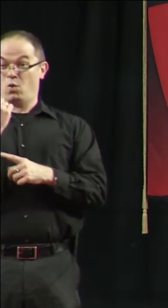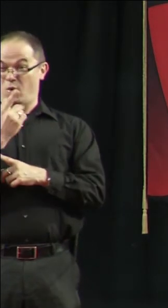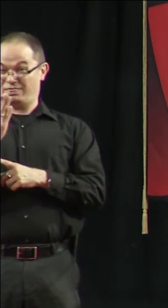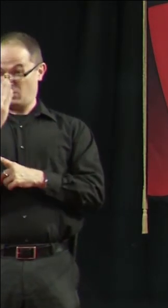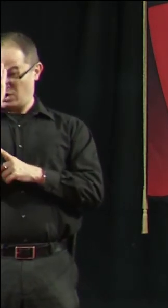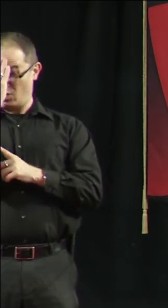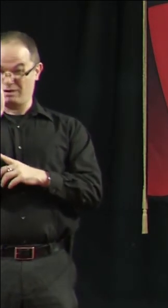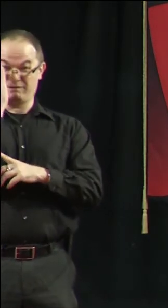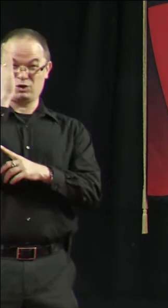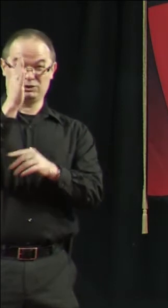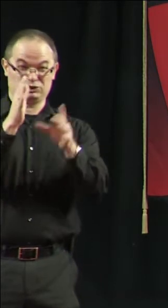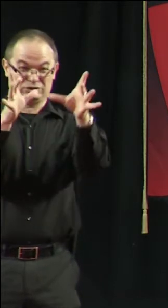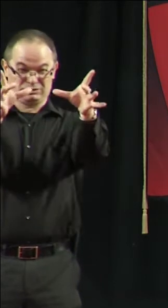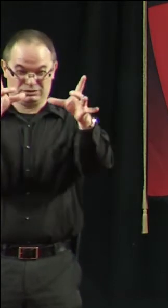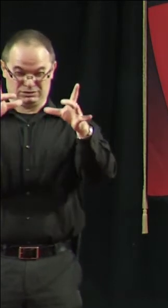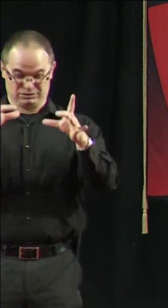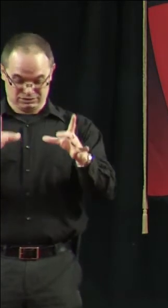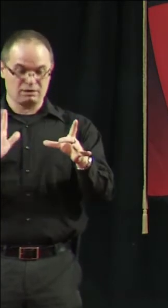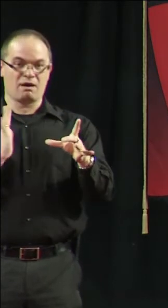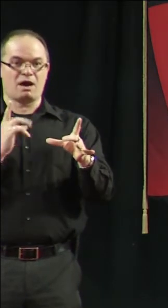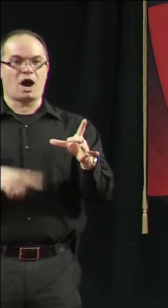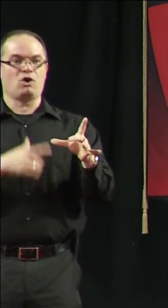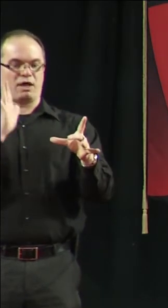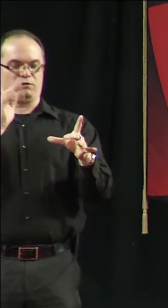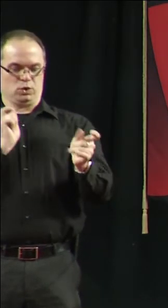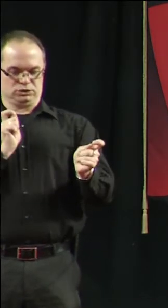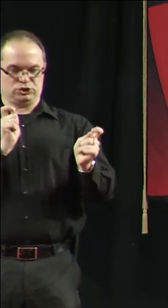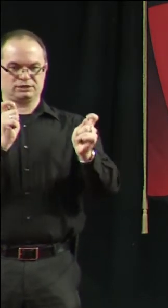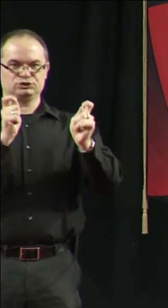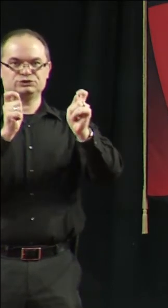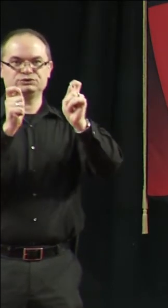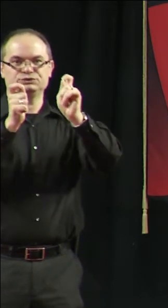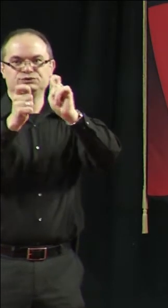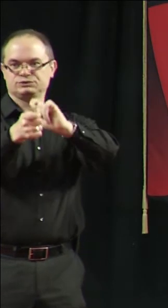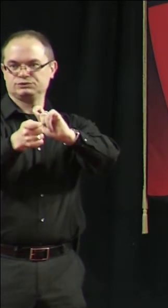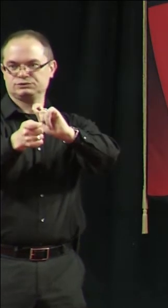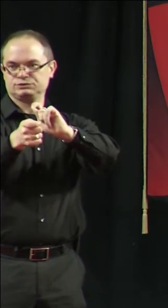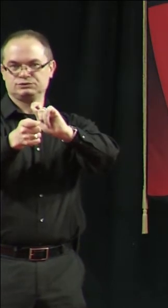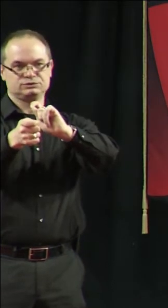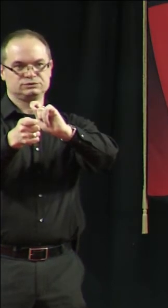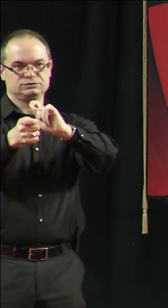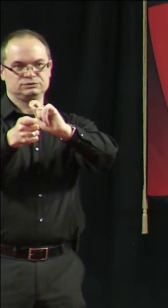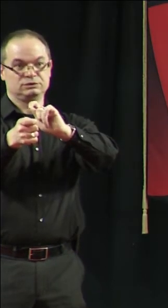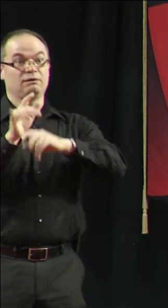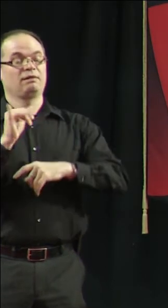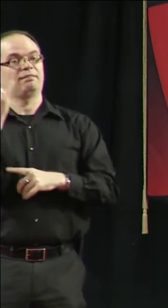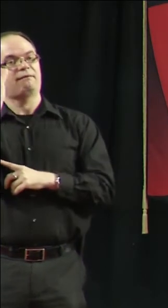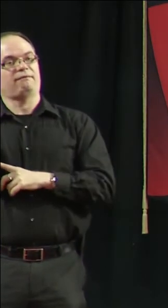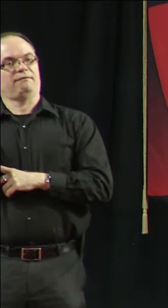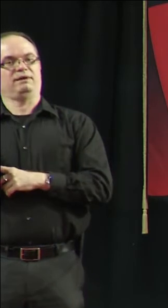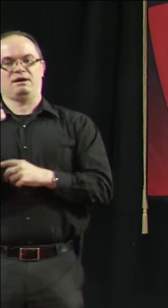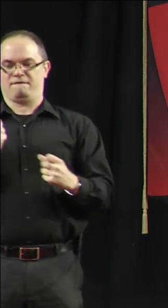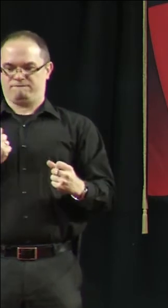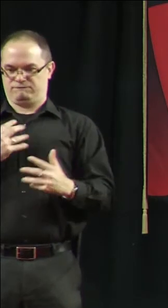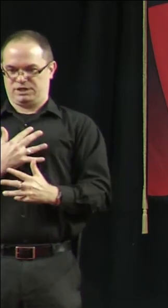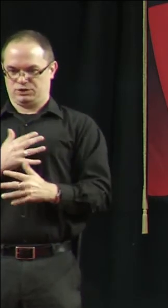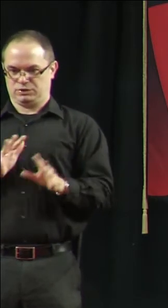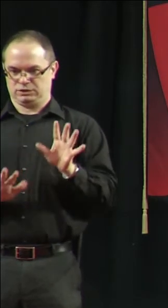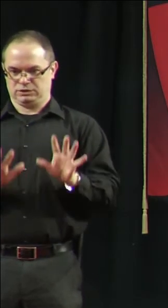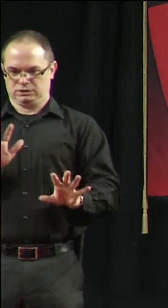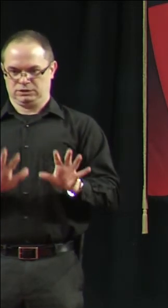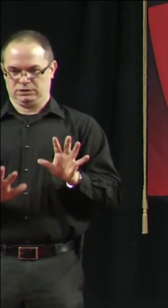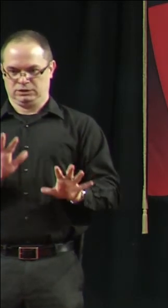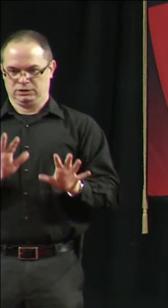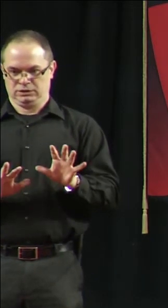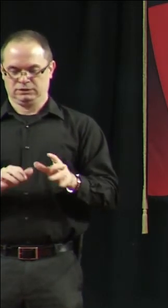future is that our life is about to change drastically. This idea of fear may